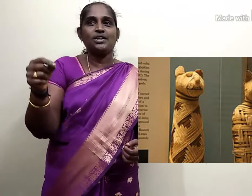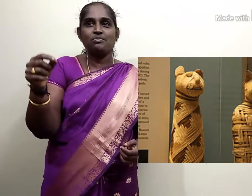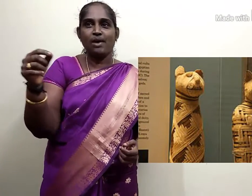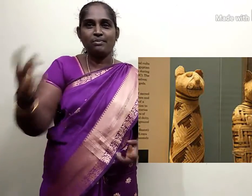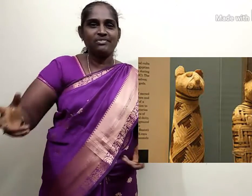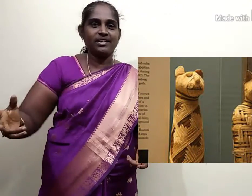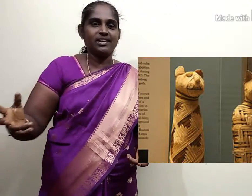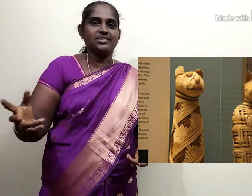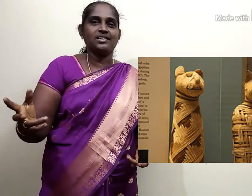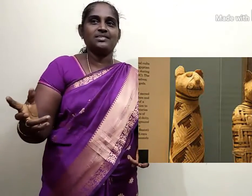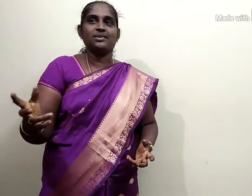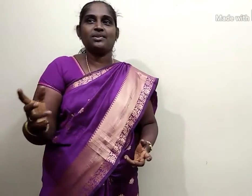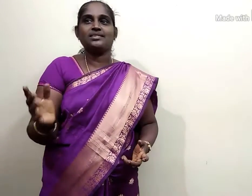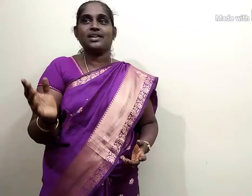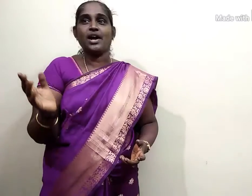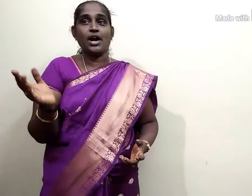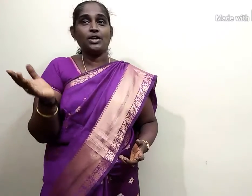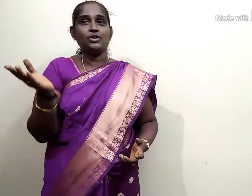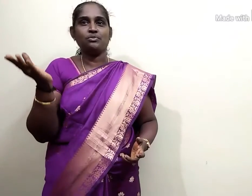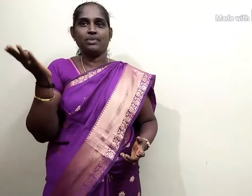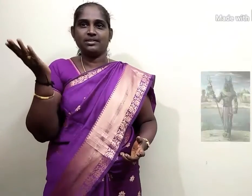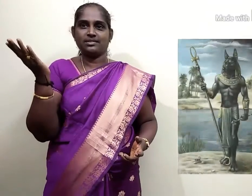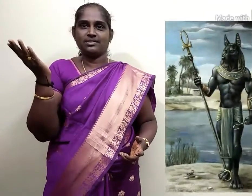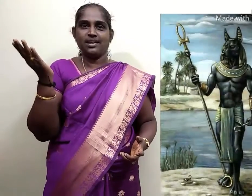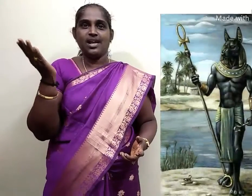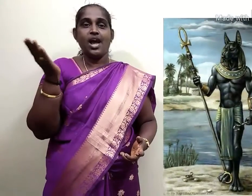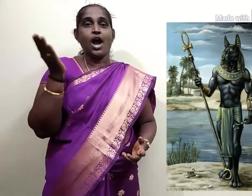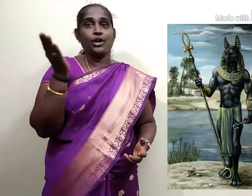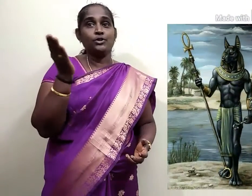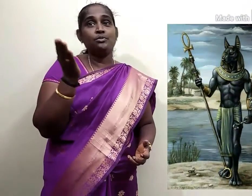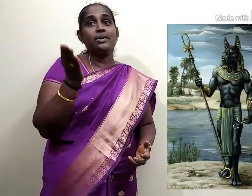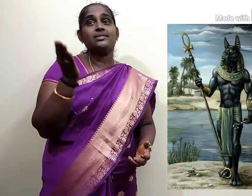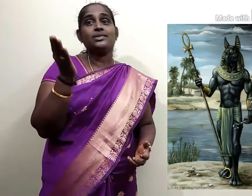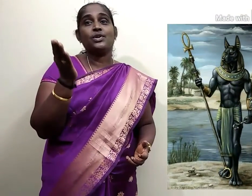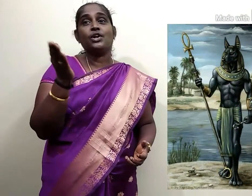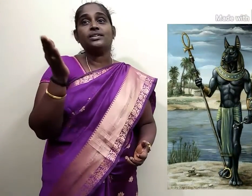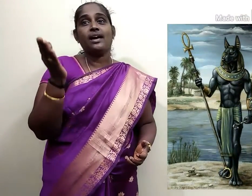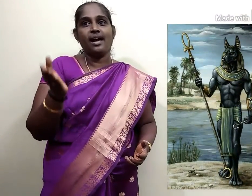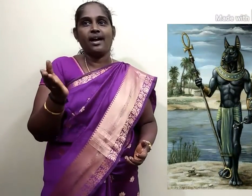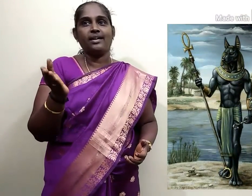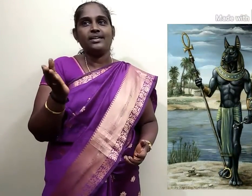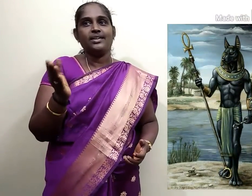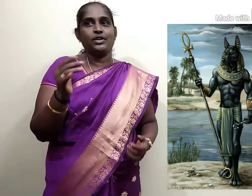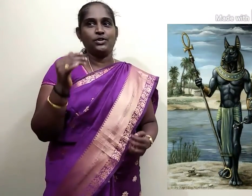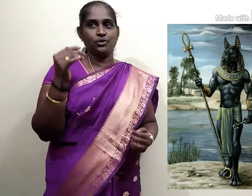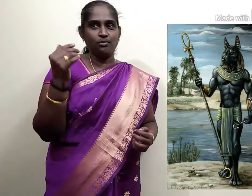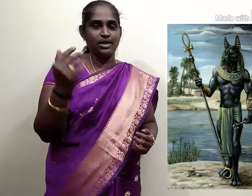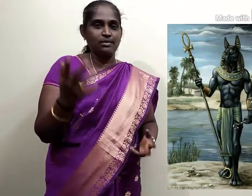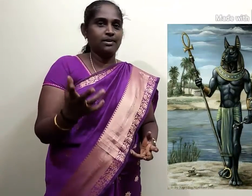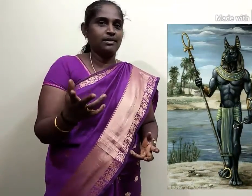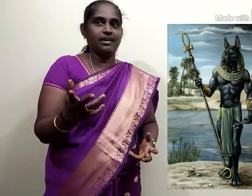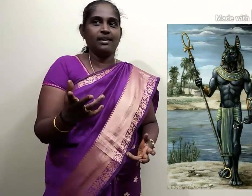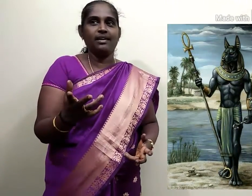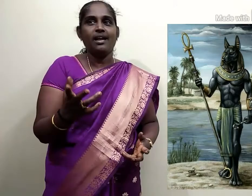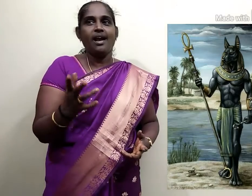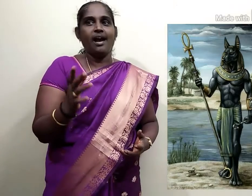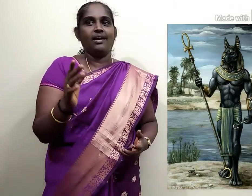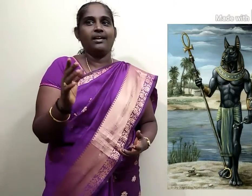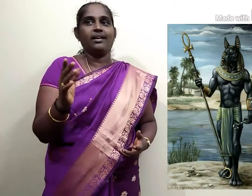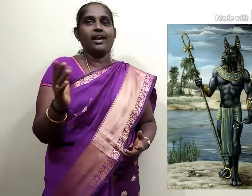of mummification is known as Anubis. Anubis god had a human body and a